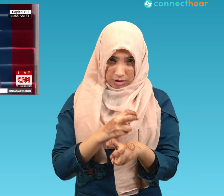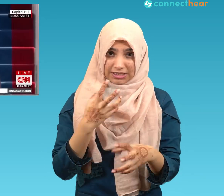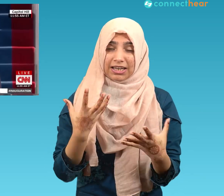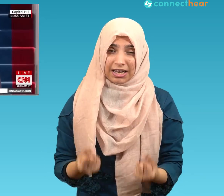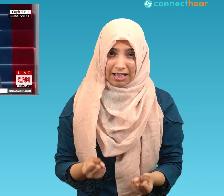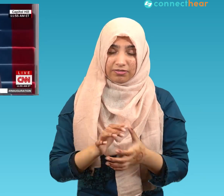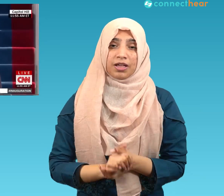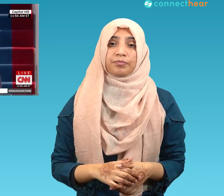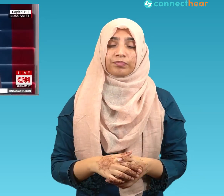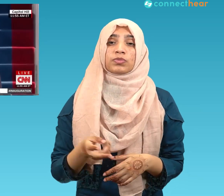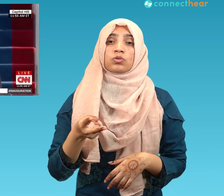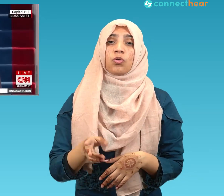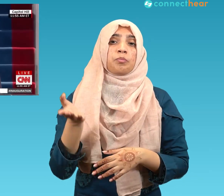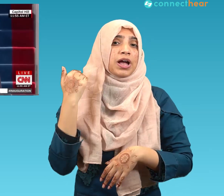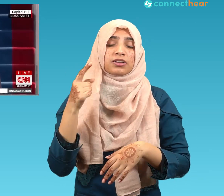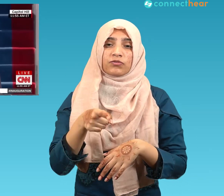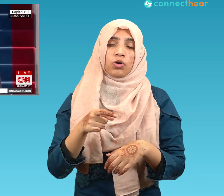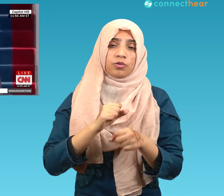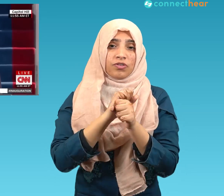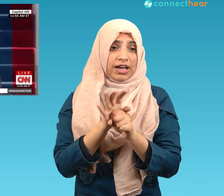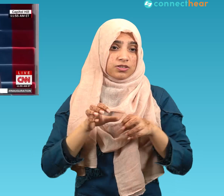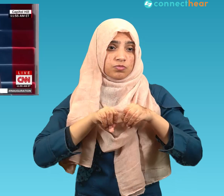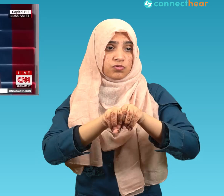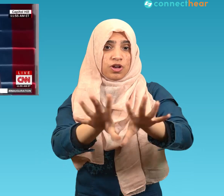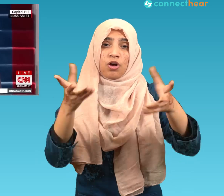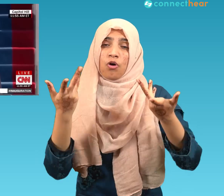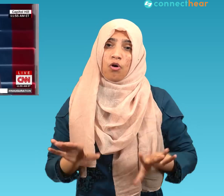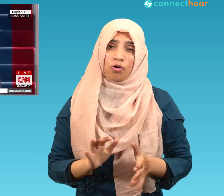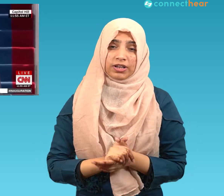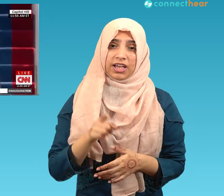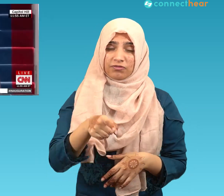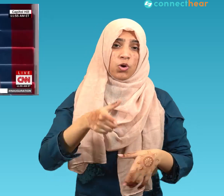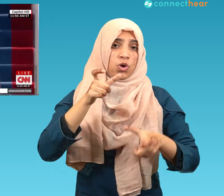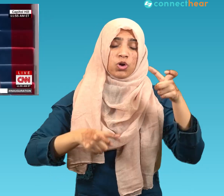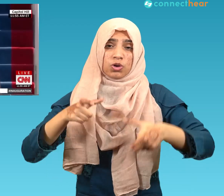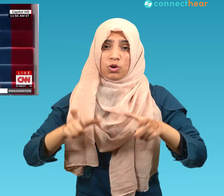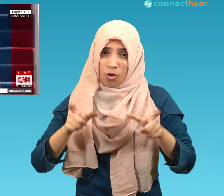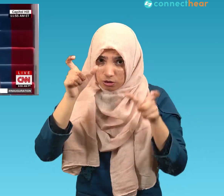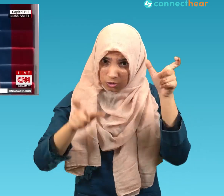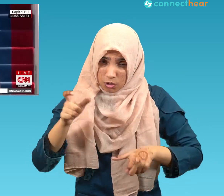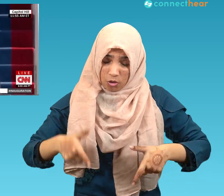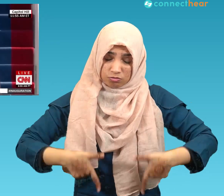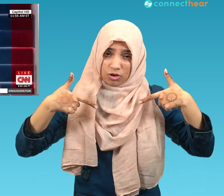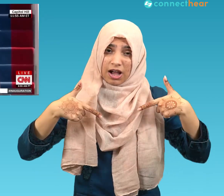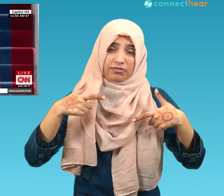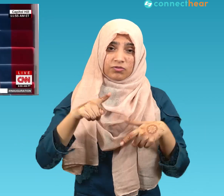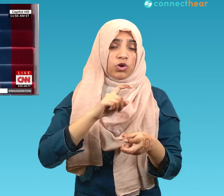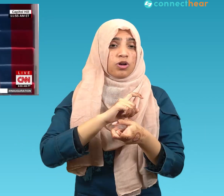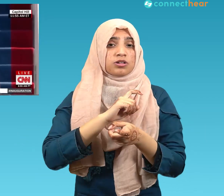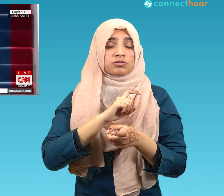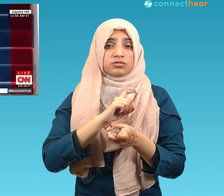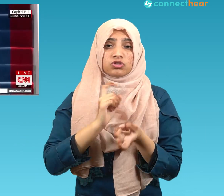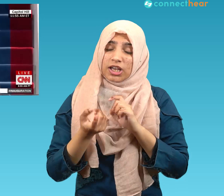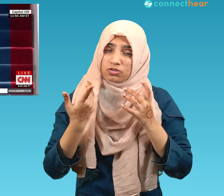Once-in-a-century virus that silently stalks the country has taken as many lives in 1 year as America